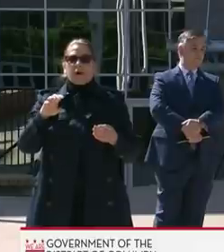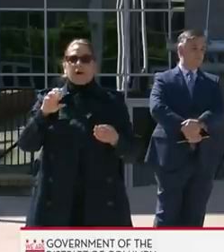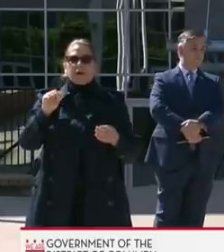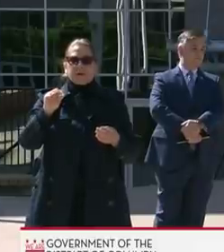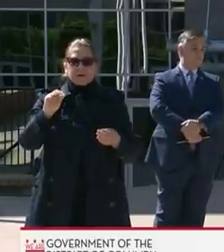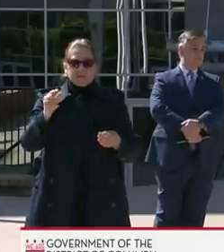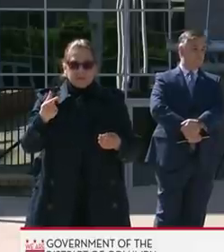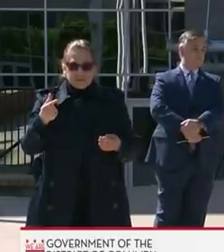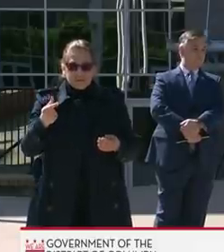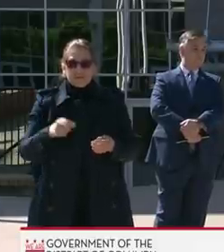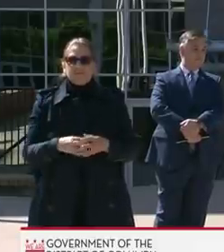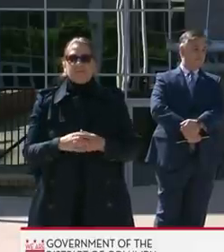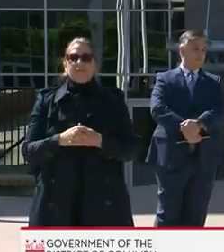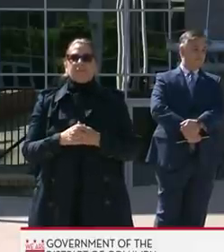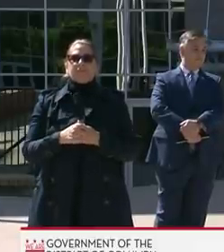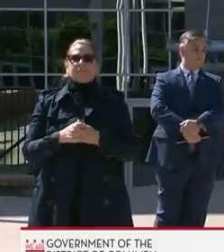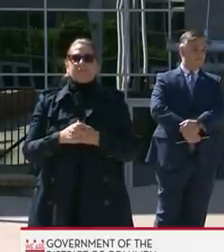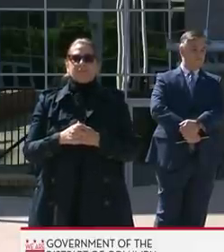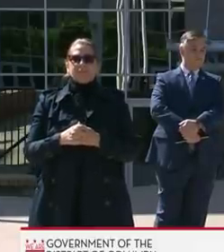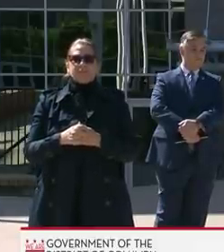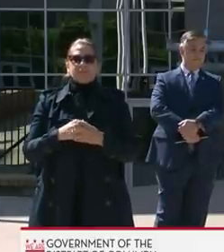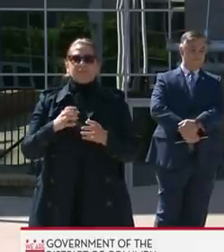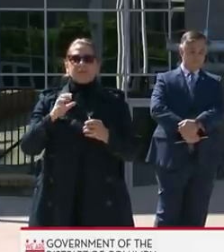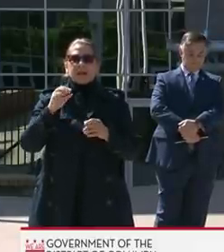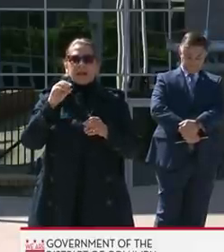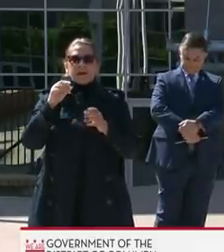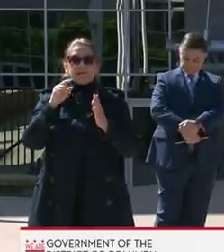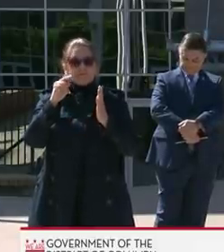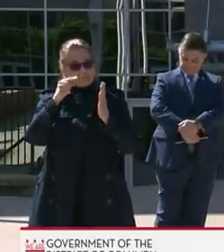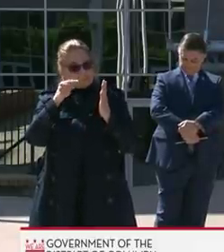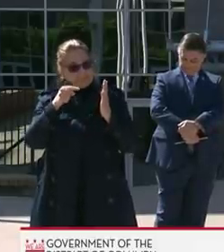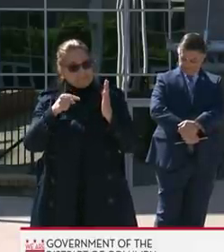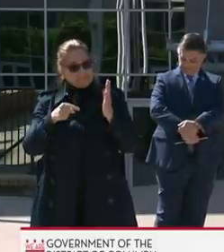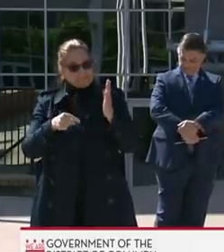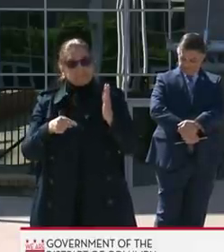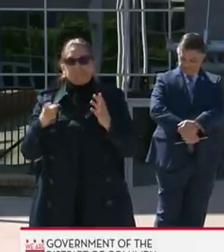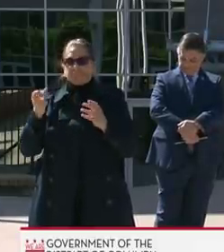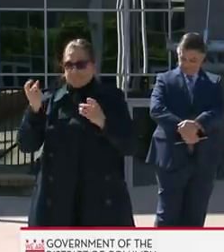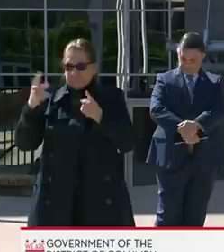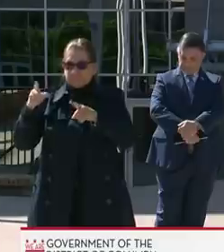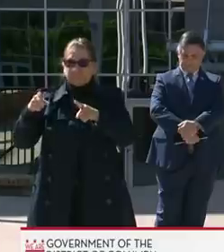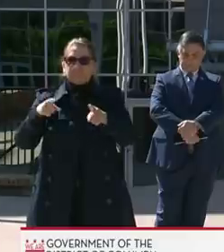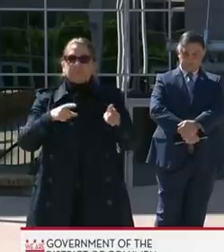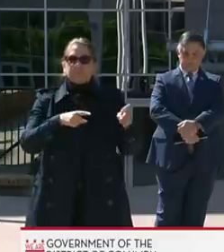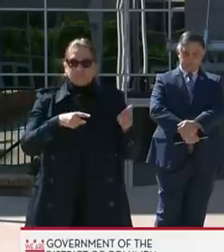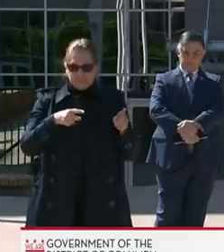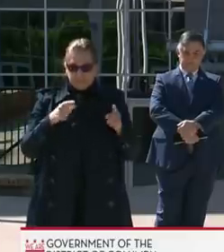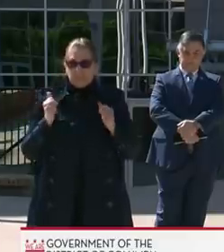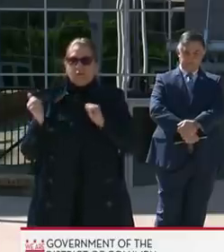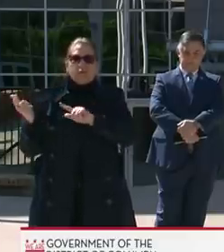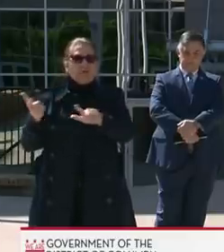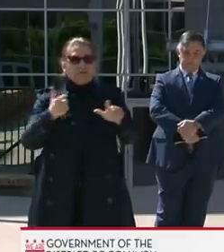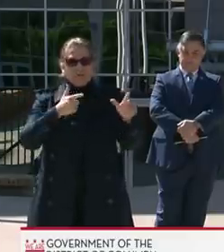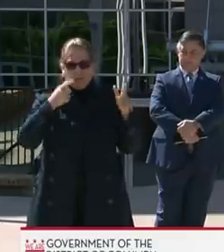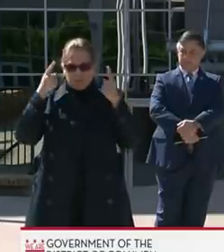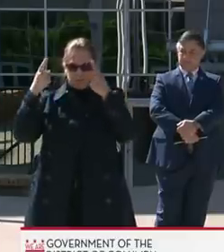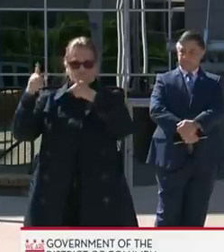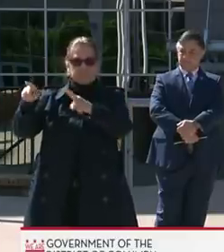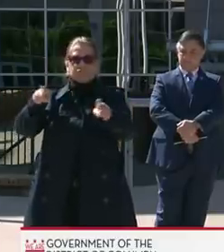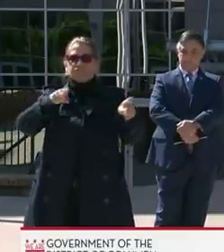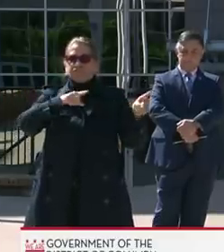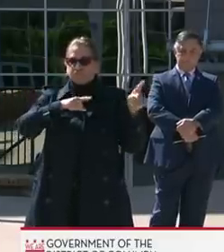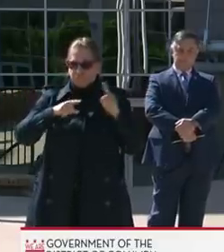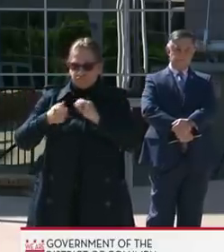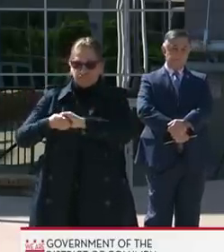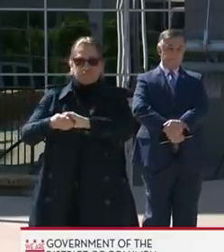I've outlined, it reflects a consensus. Prior to that, what my office did was it made